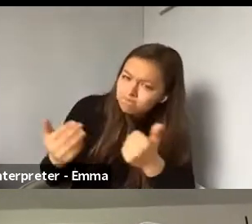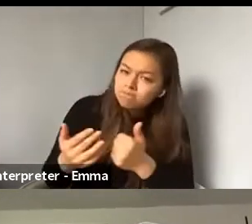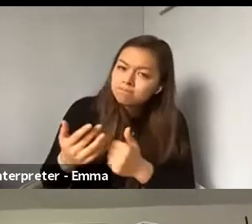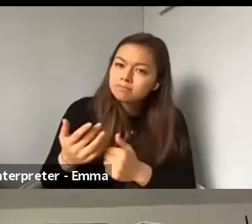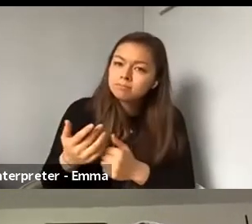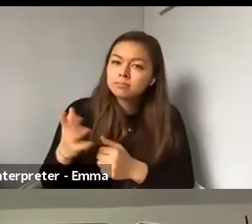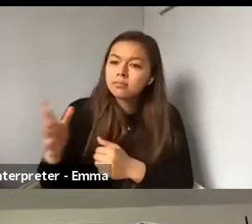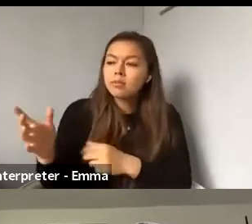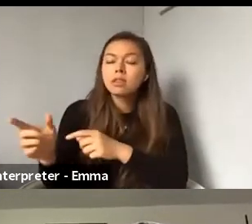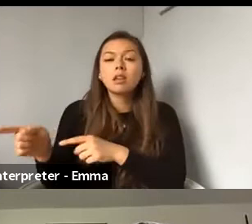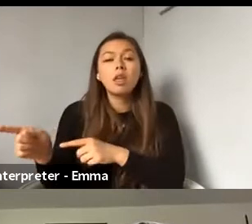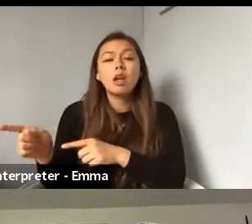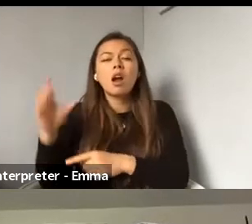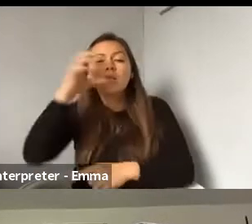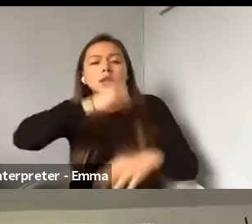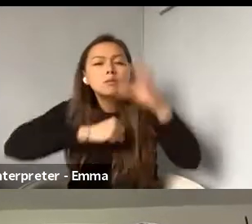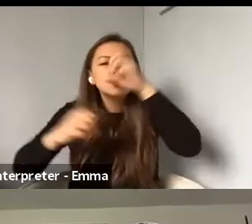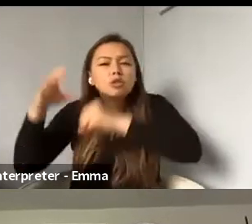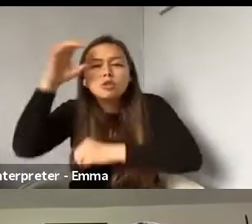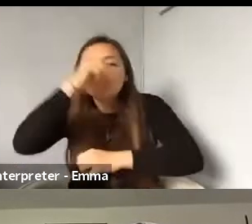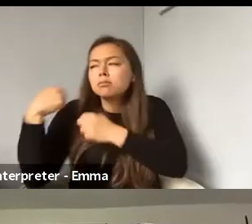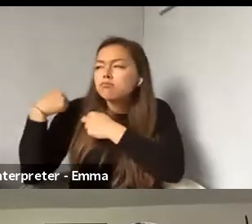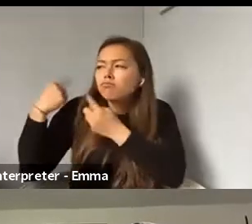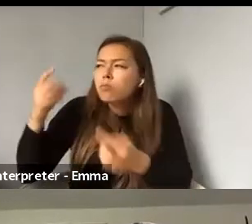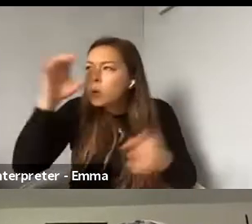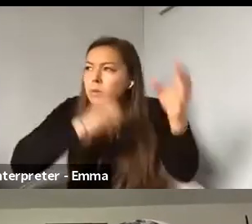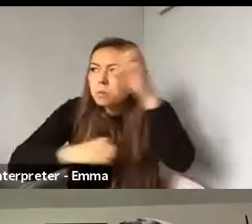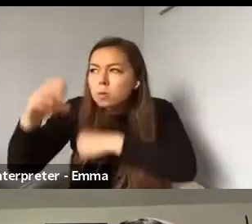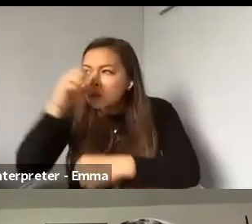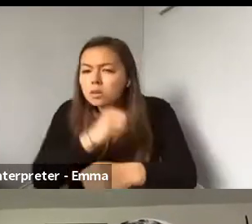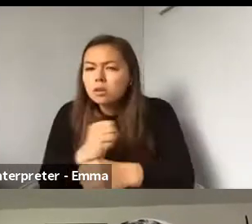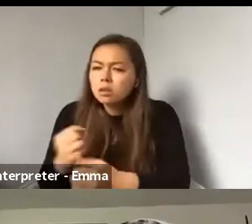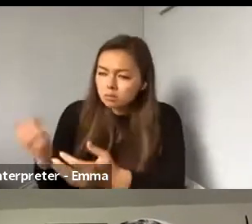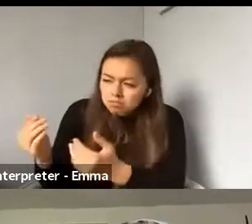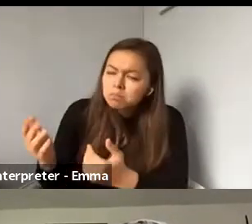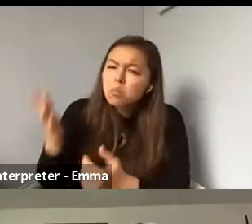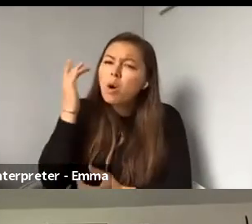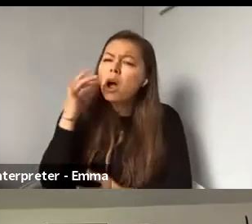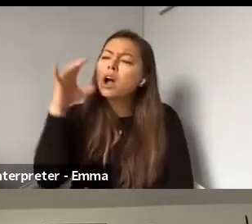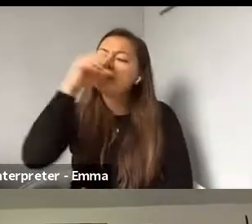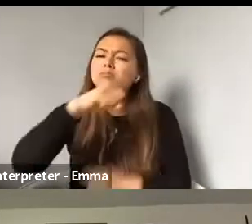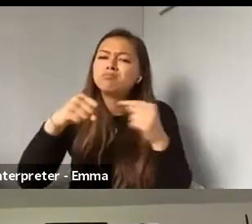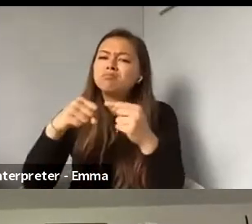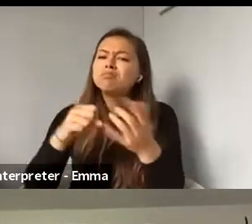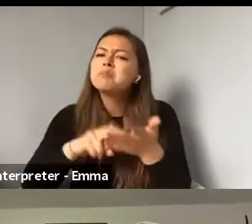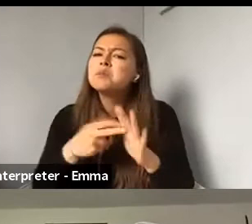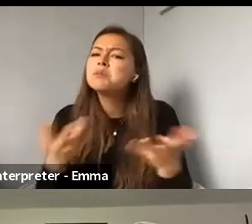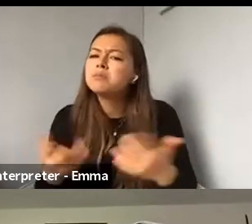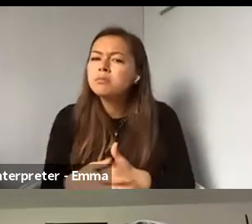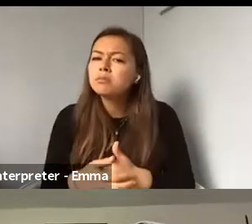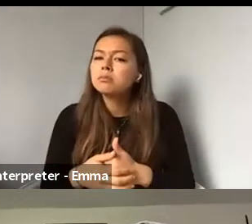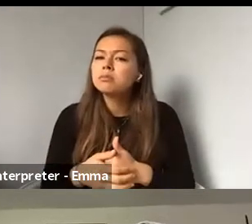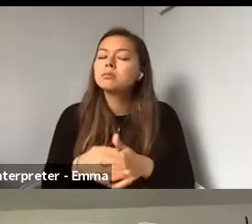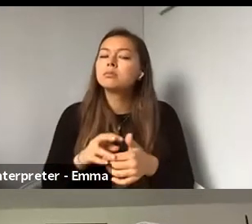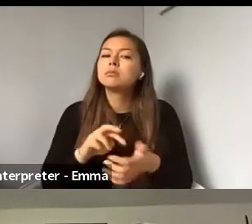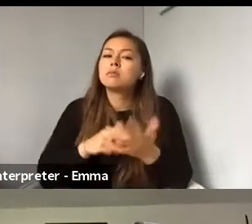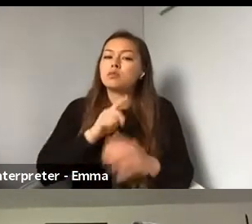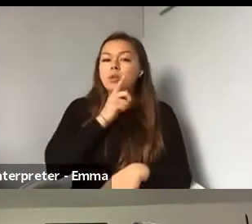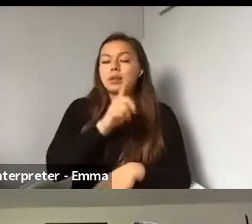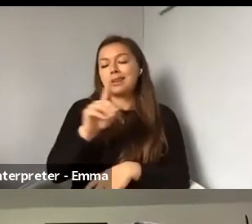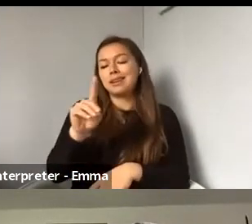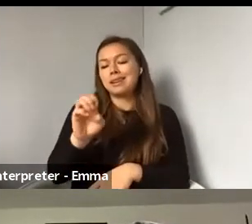they may hold to. So it's really a bit of a real deconstructive process. I mean, that's sort of the academic word for it, but at a